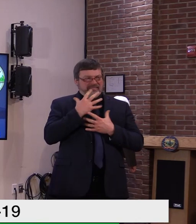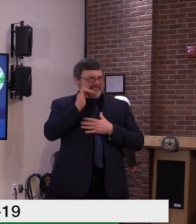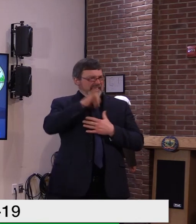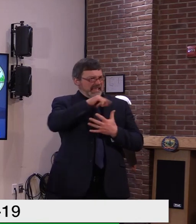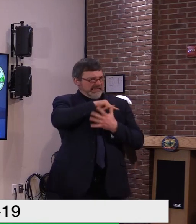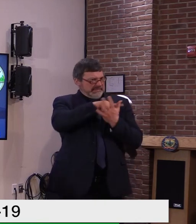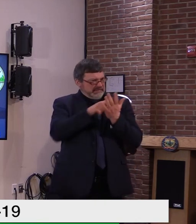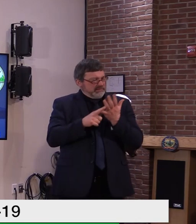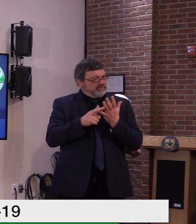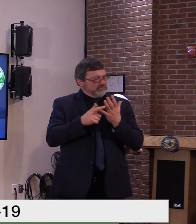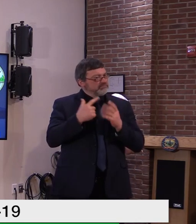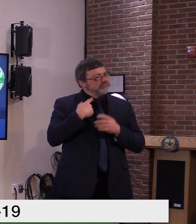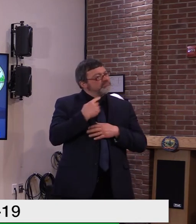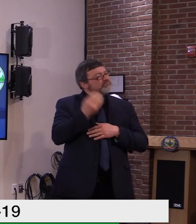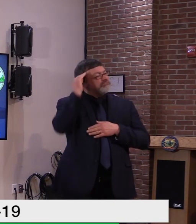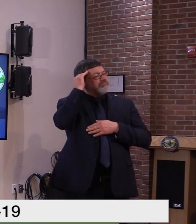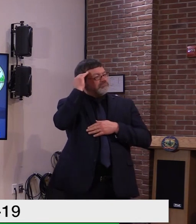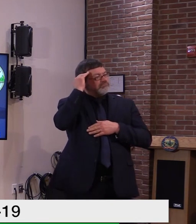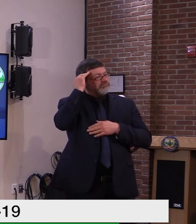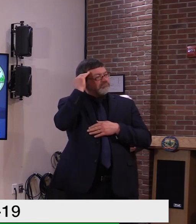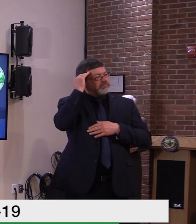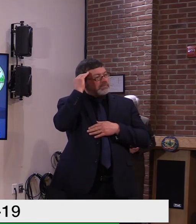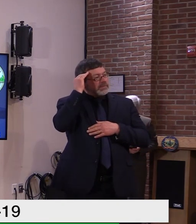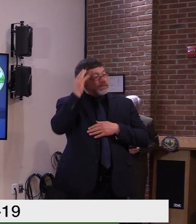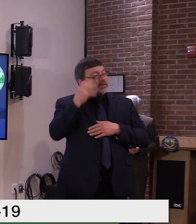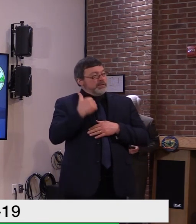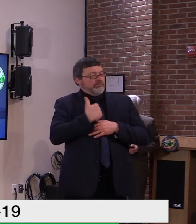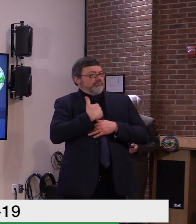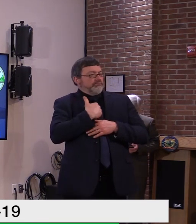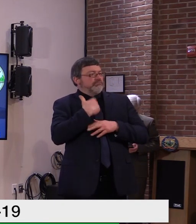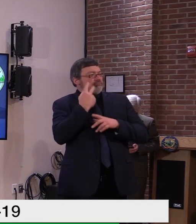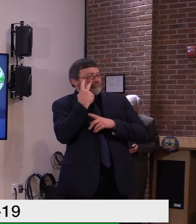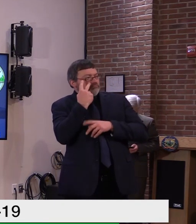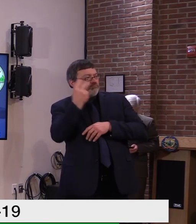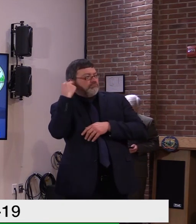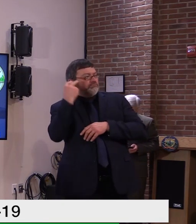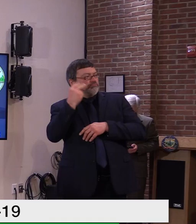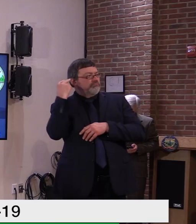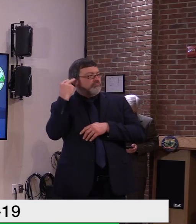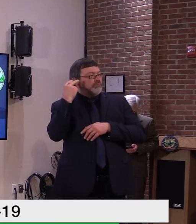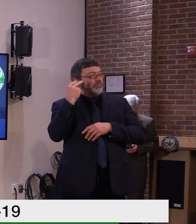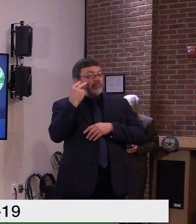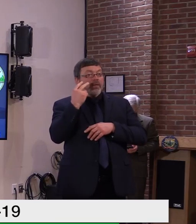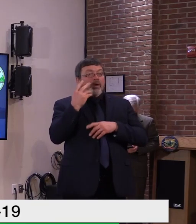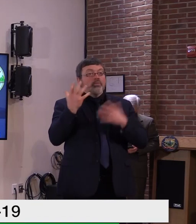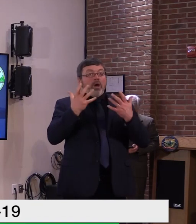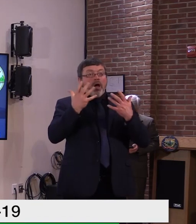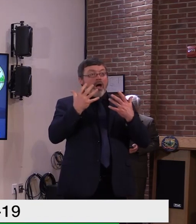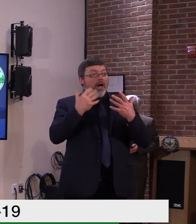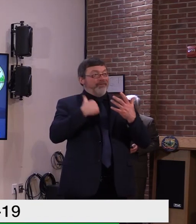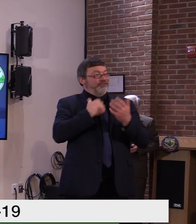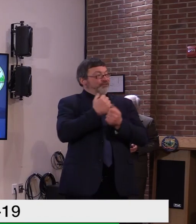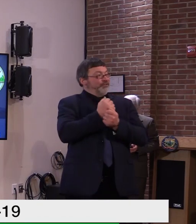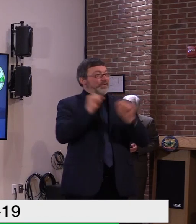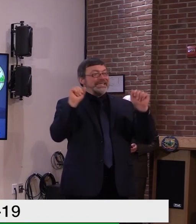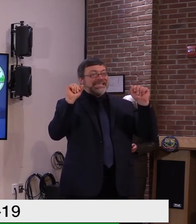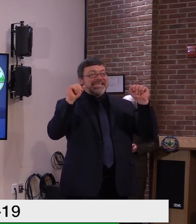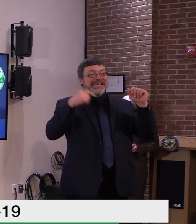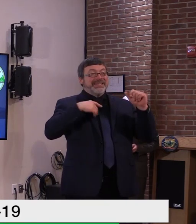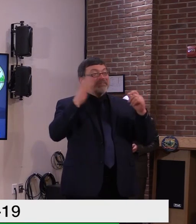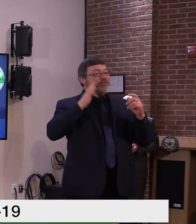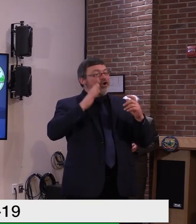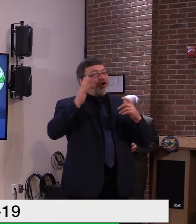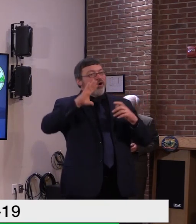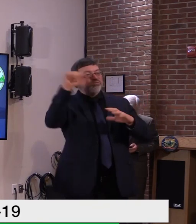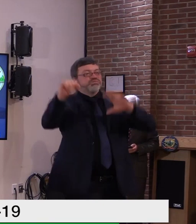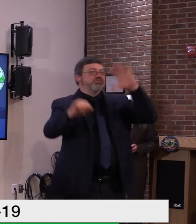before that we haven't been able to take advantage of now, the places we typically go, the things we enjoy doing, we haven't